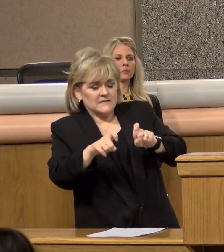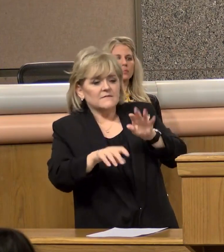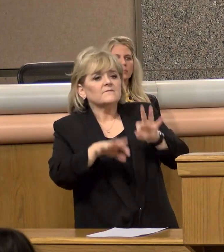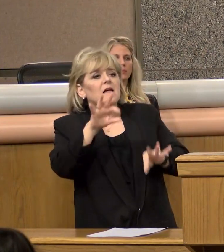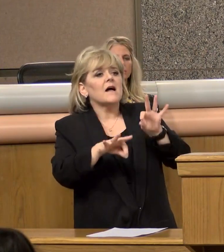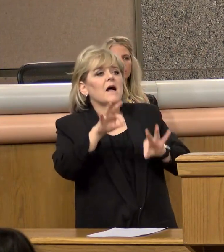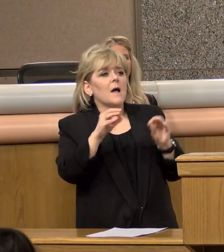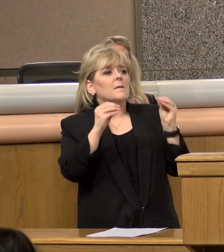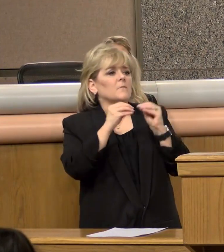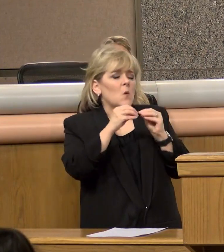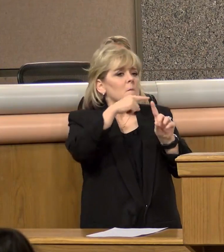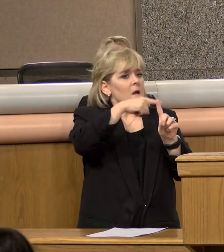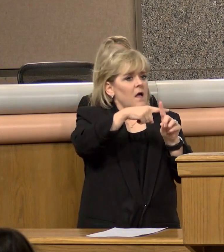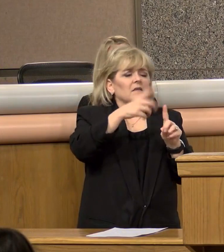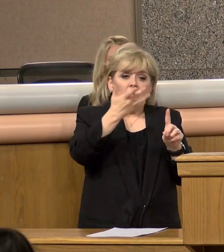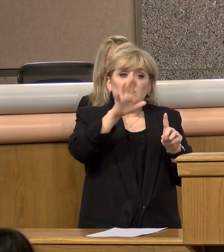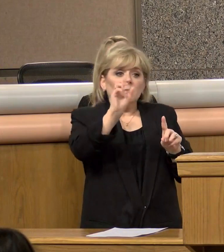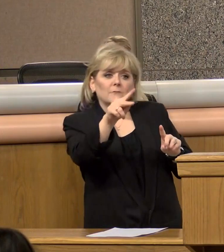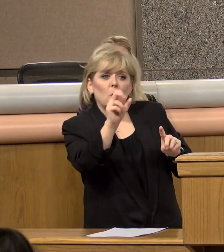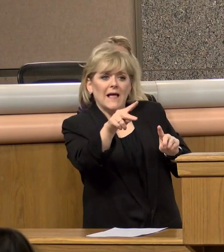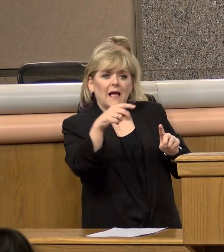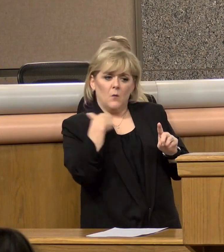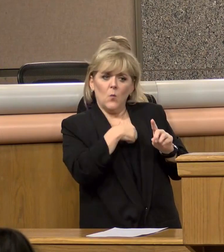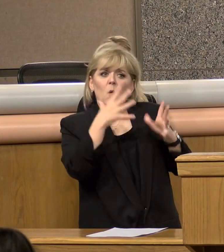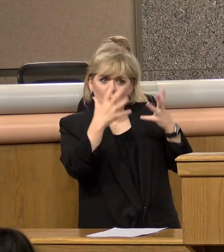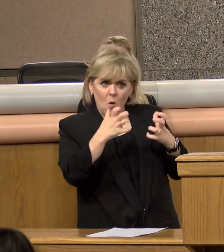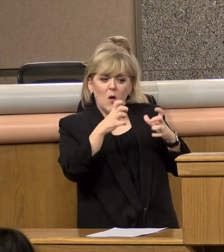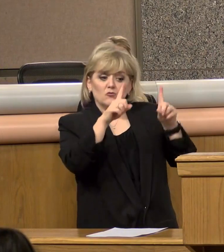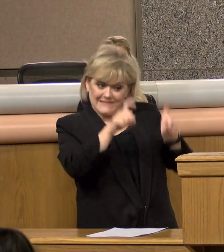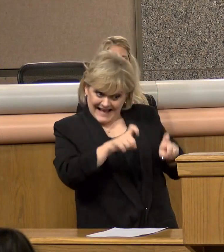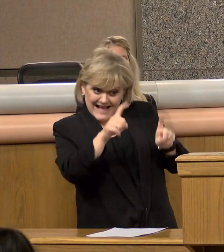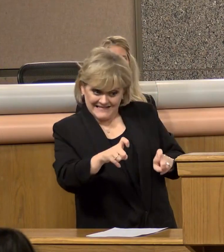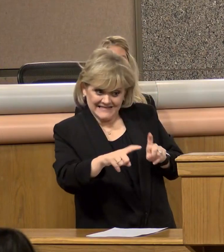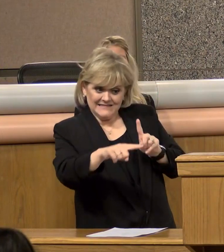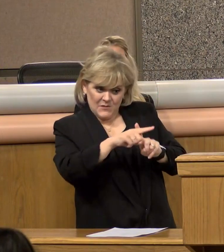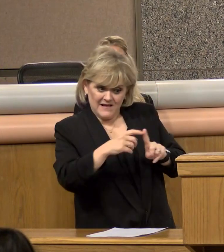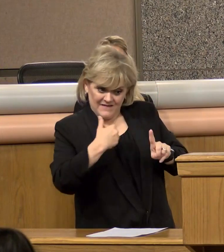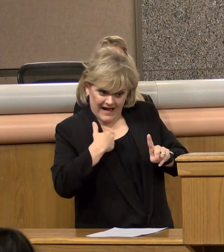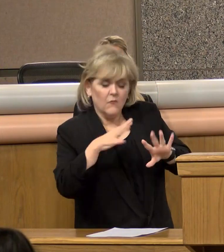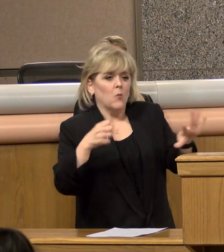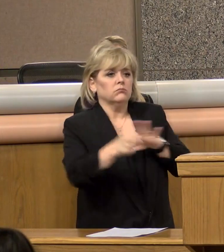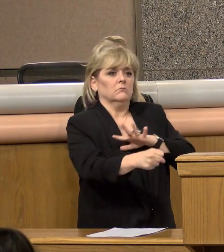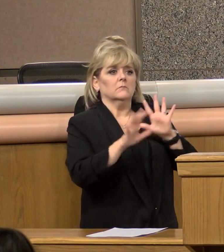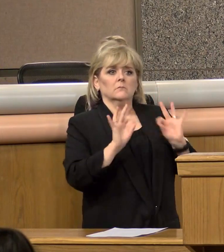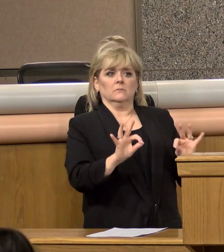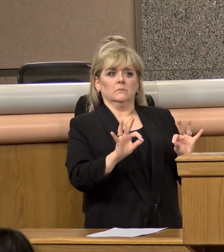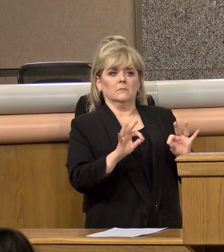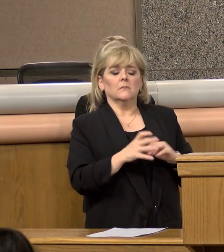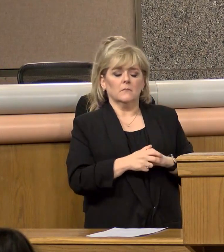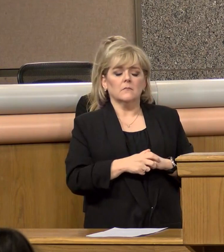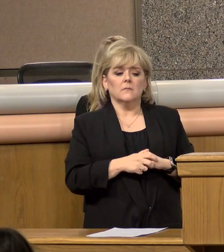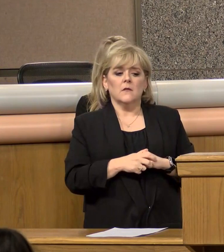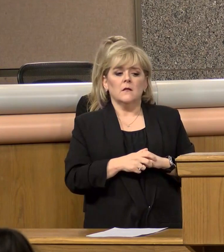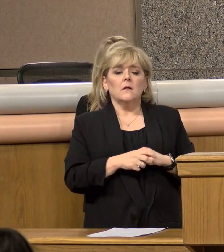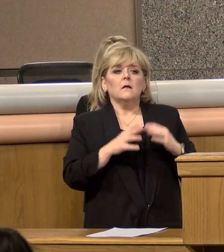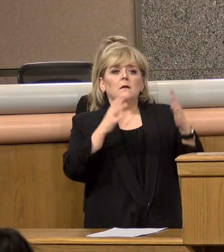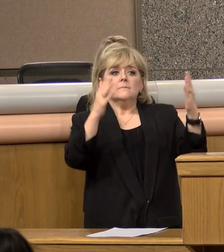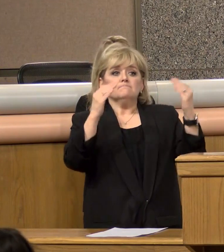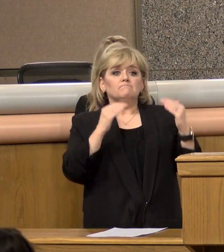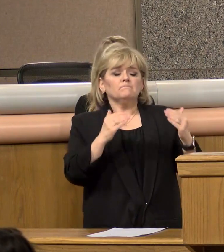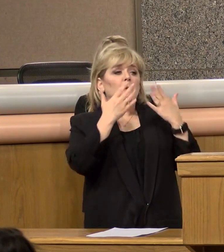positives but that's okay that's what we expect. That's really what we'd like to have. so I want to uh I want to thank our